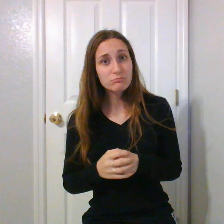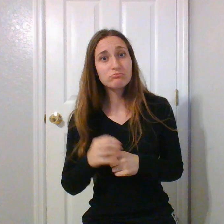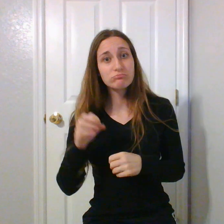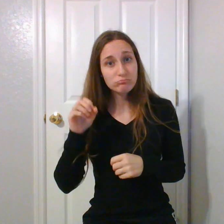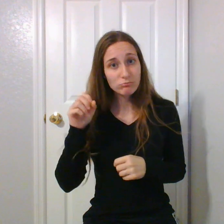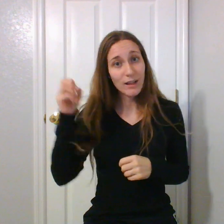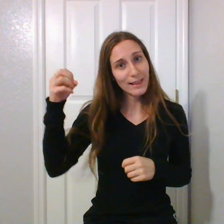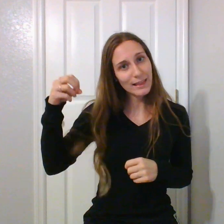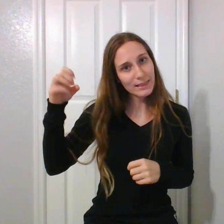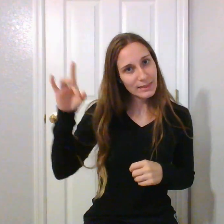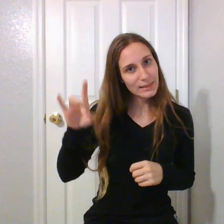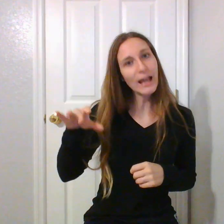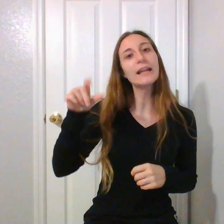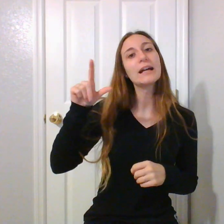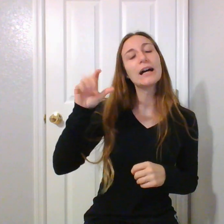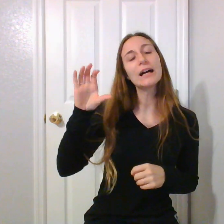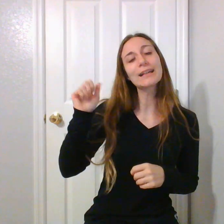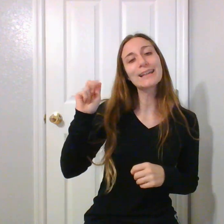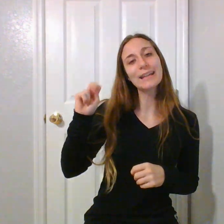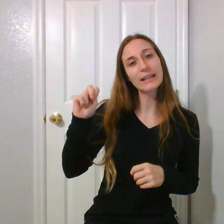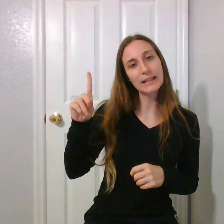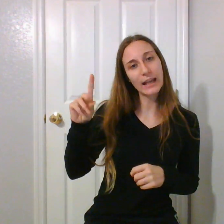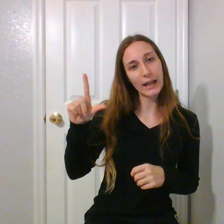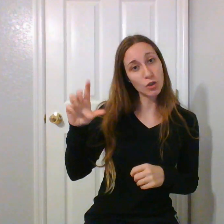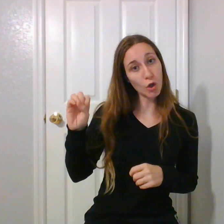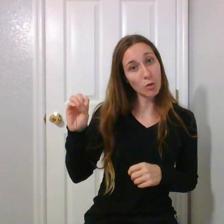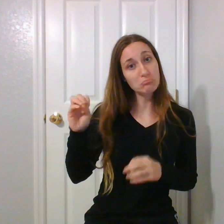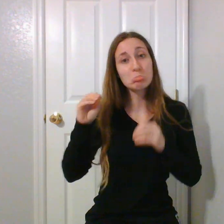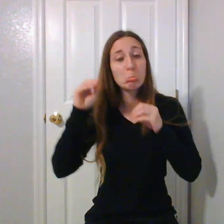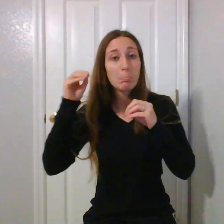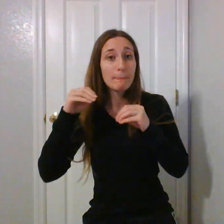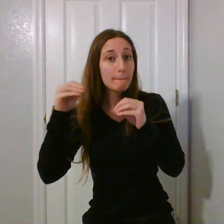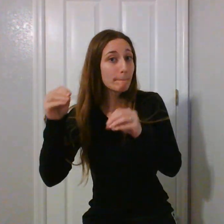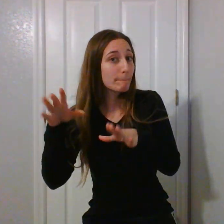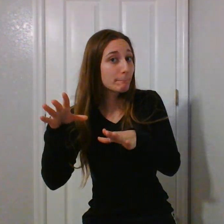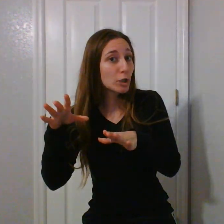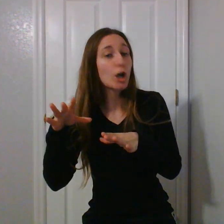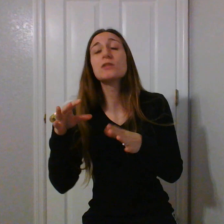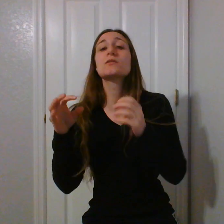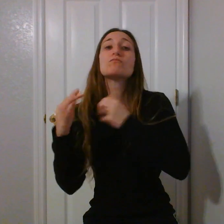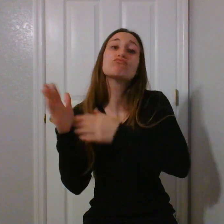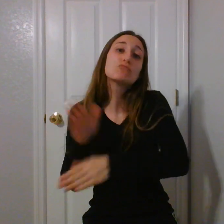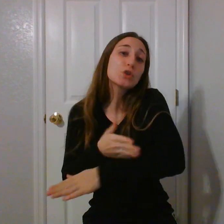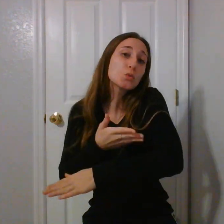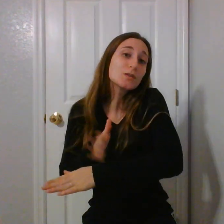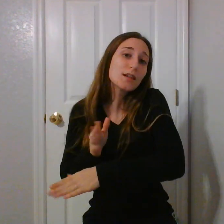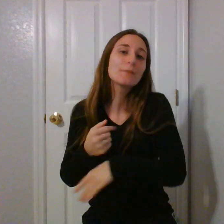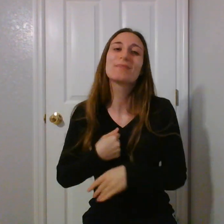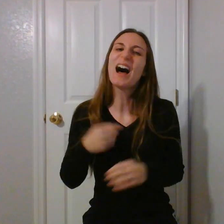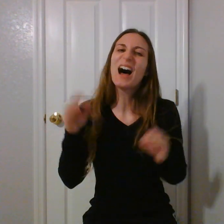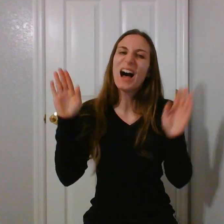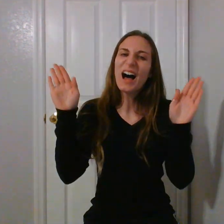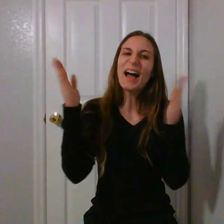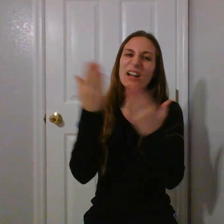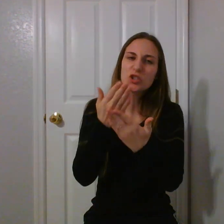put on some nice cozy coffee house music i personally like to close my blinds because i do wake up before the sun is up so when i close my